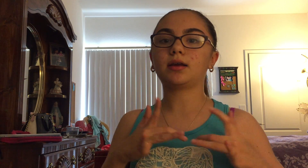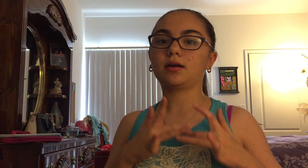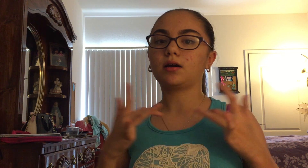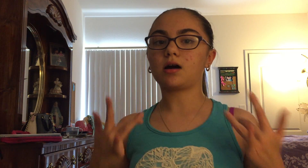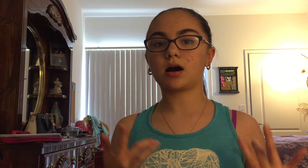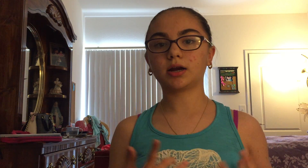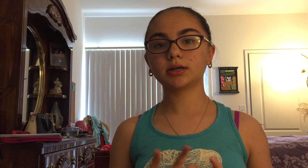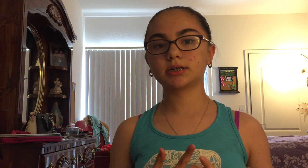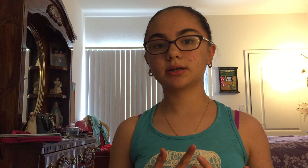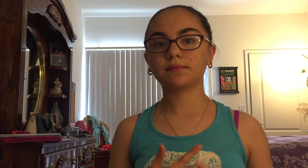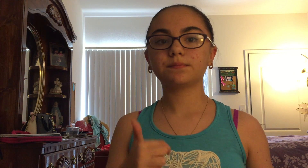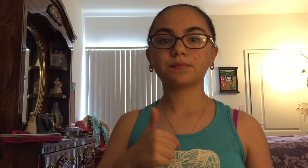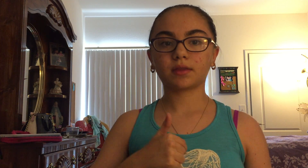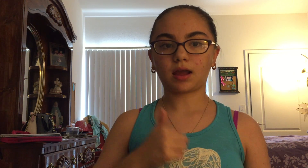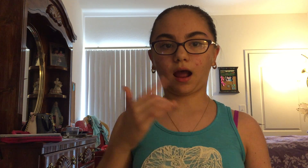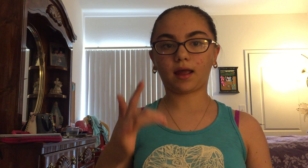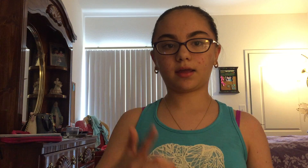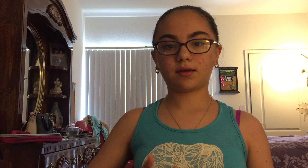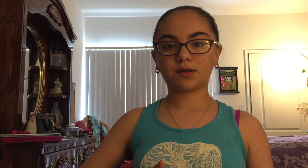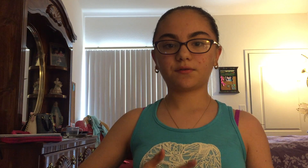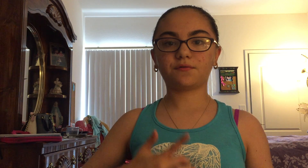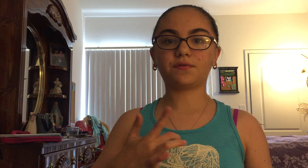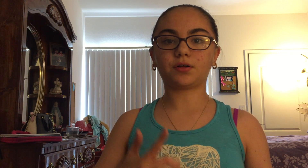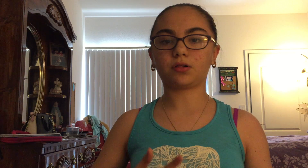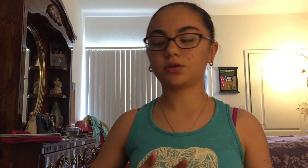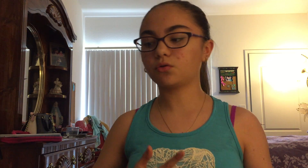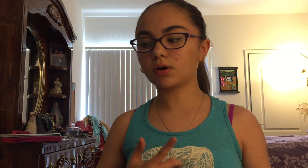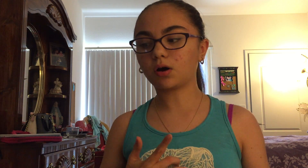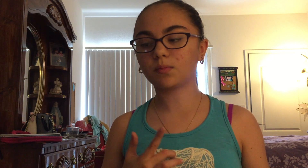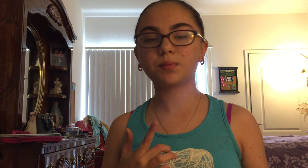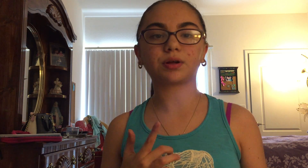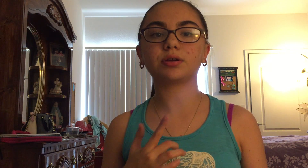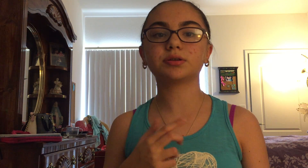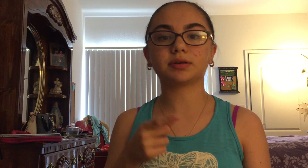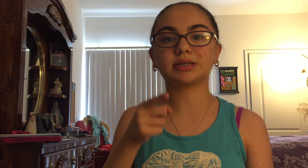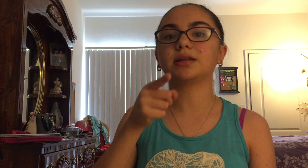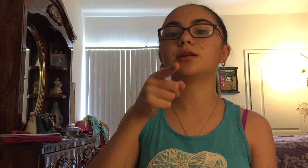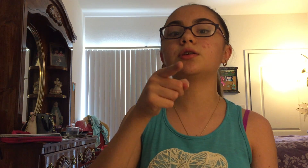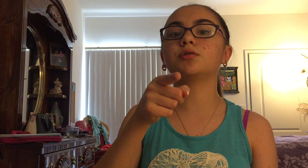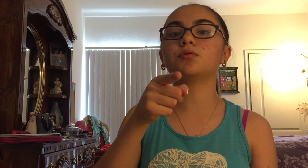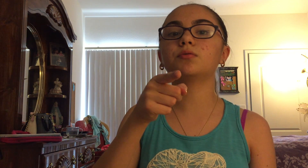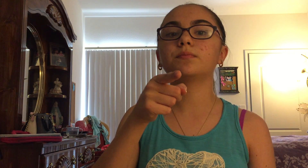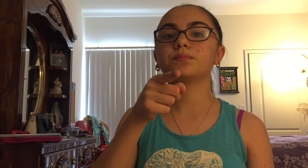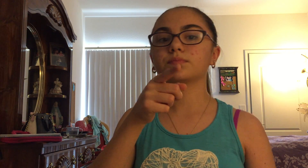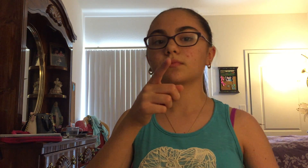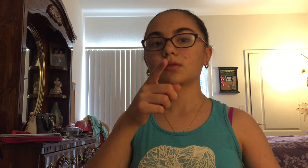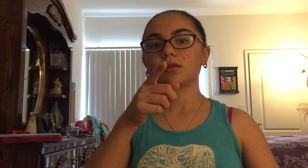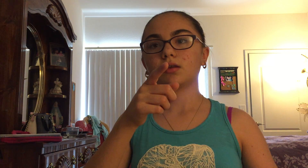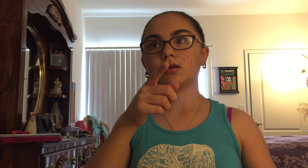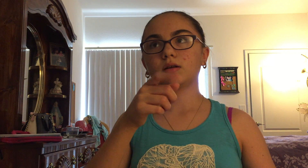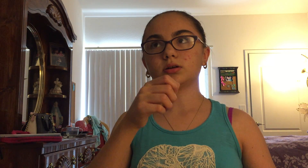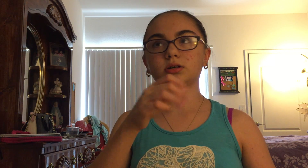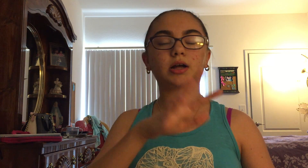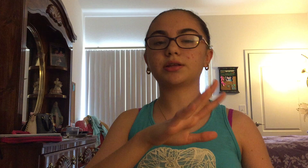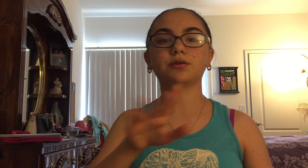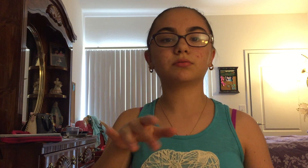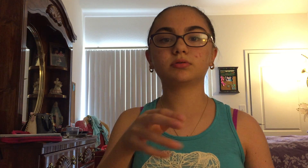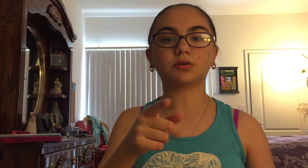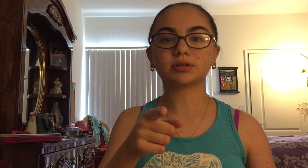heart I feel you are all my brother so I said you or not you don't